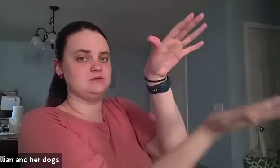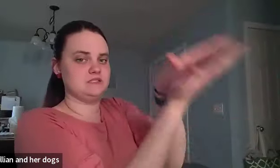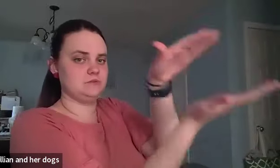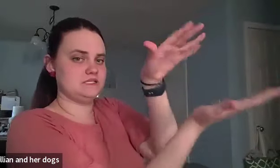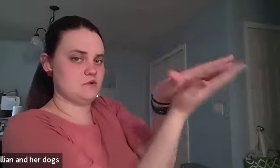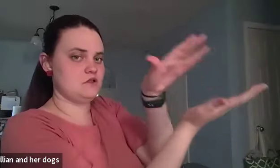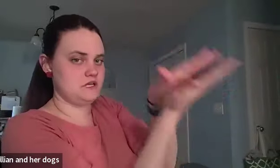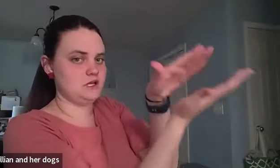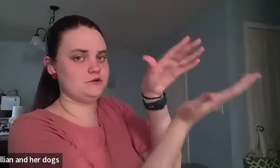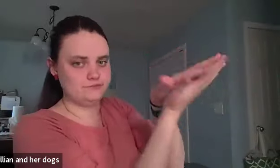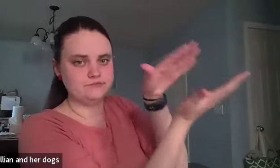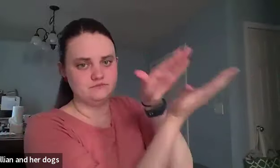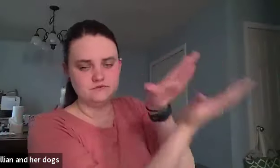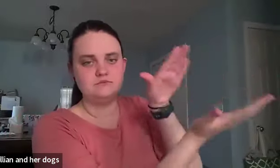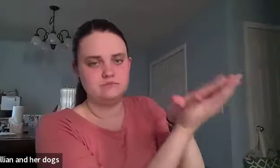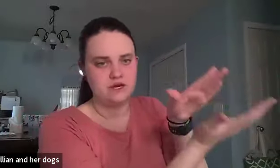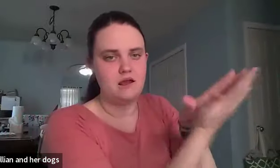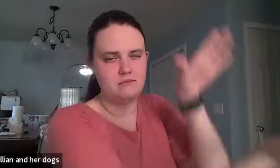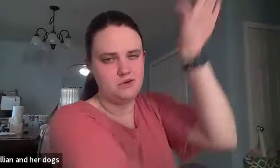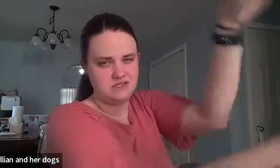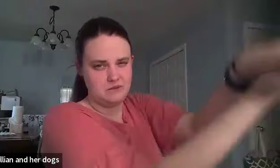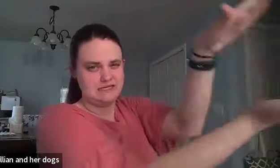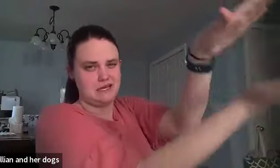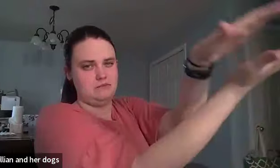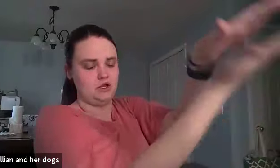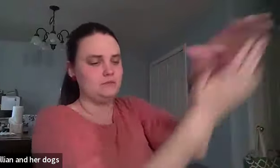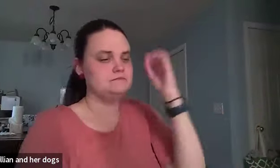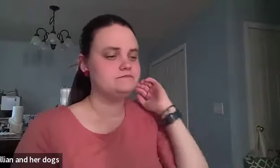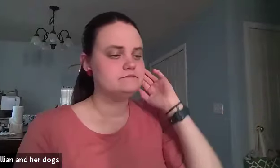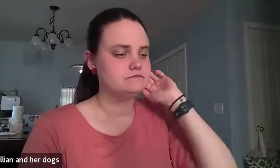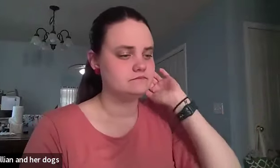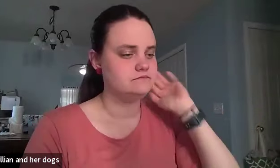do a little bit smaller here, but most of the time it is kind of bigger.